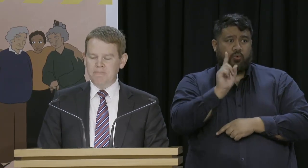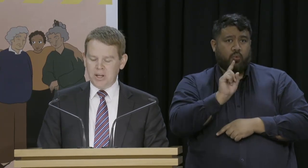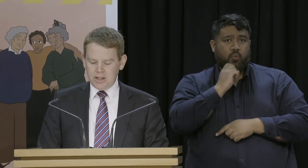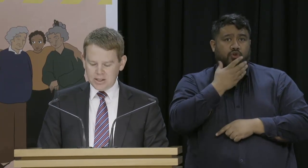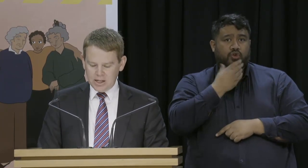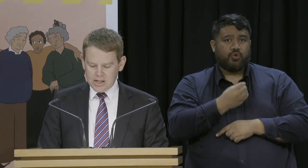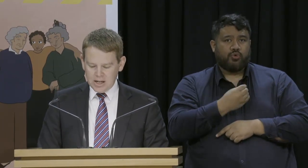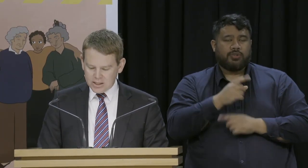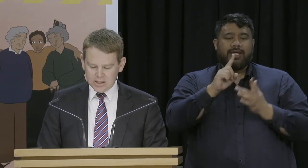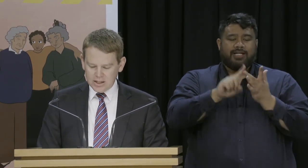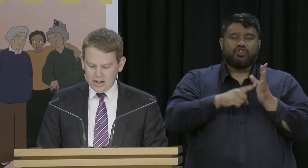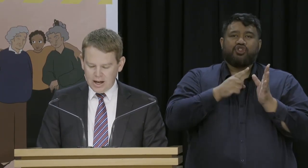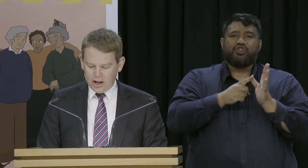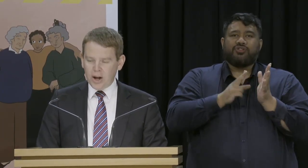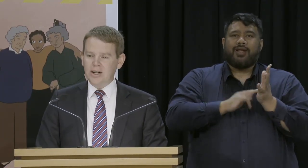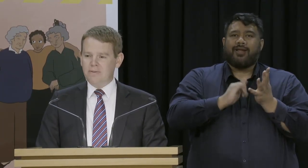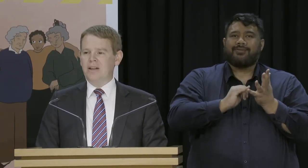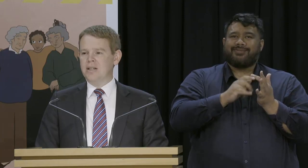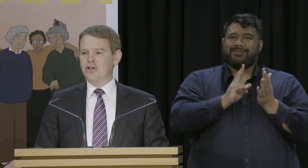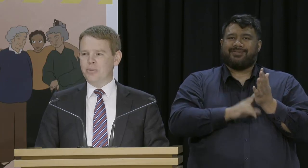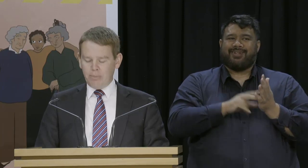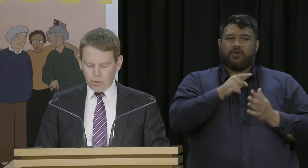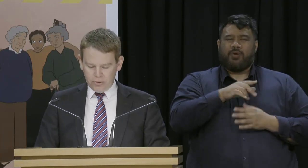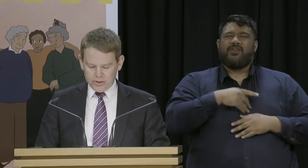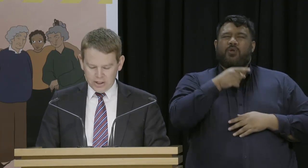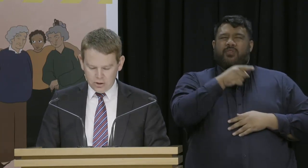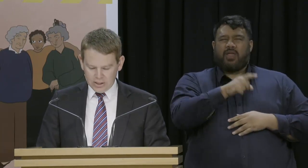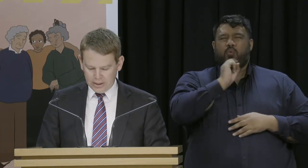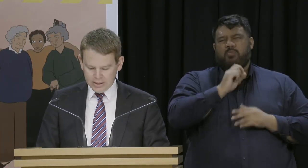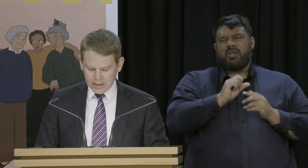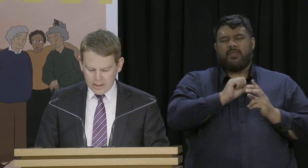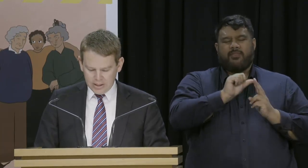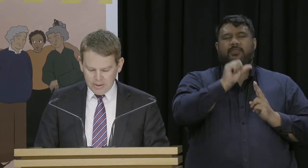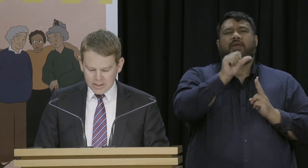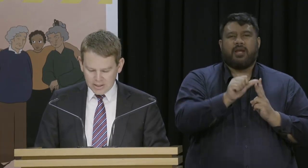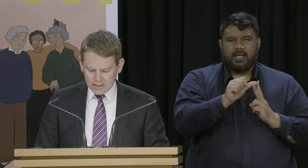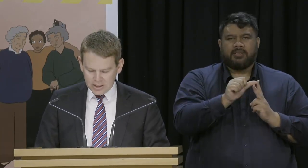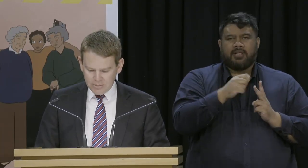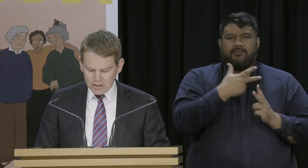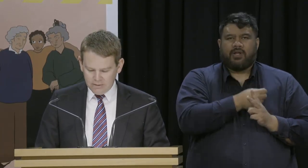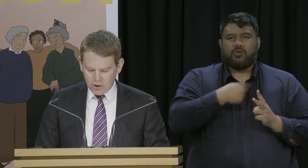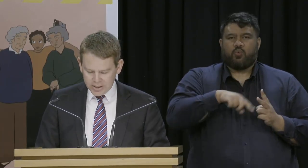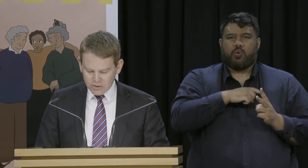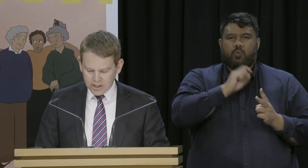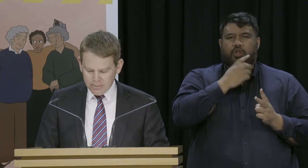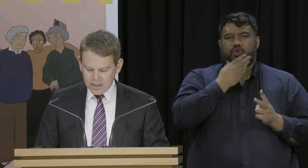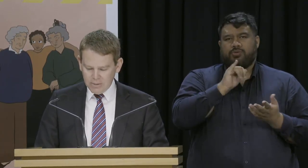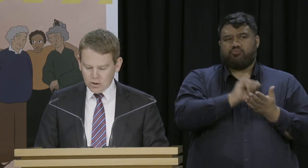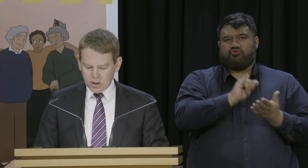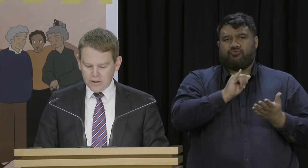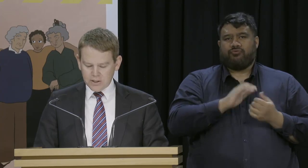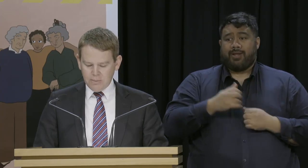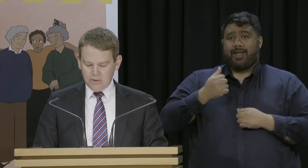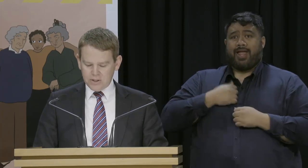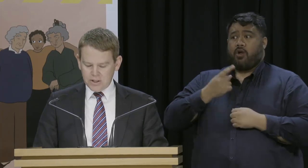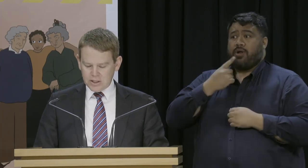particular. It is the next likely vaccine to be approved in New Zealand. The Medicines Assessment Advisory Committee met